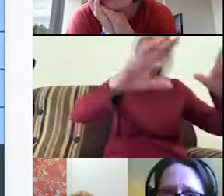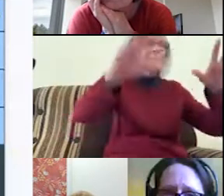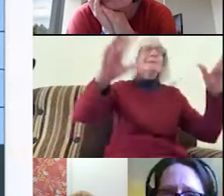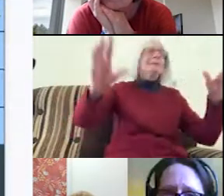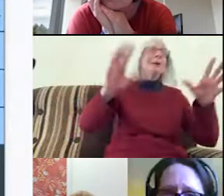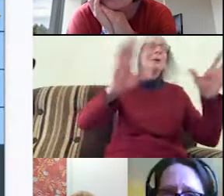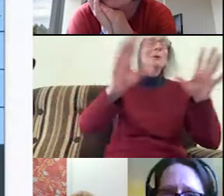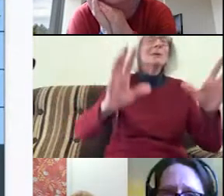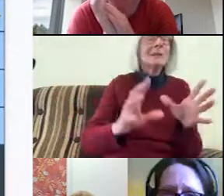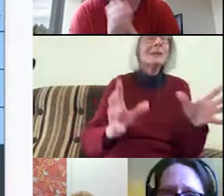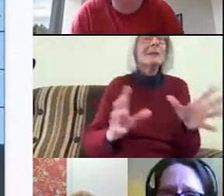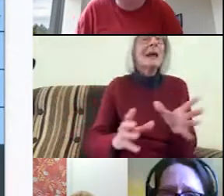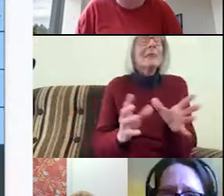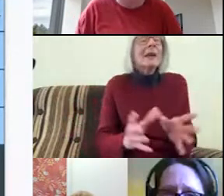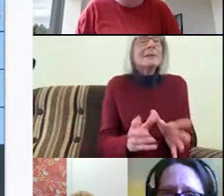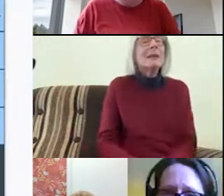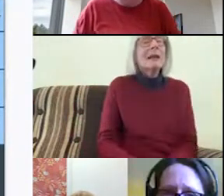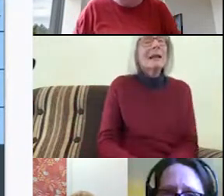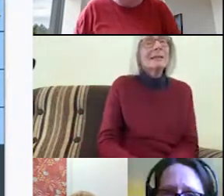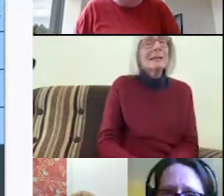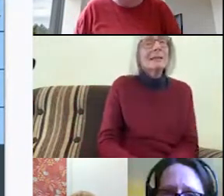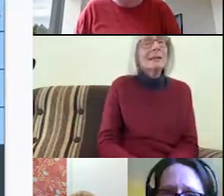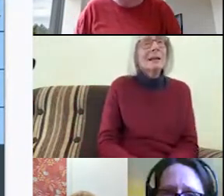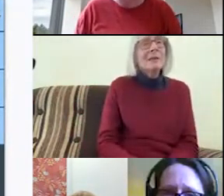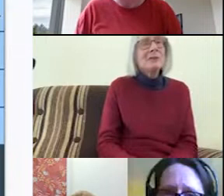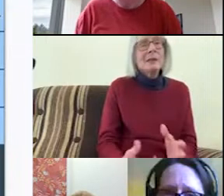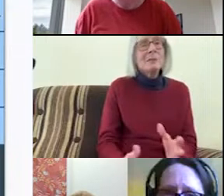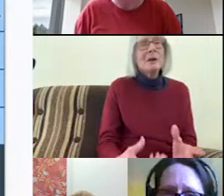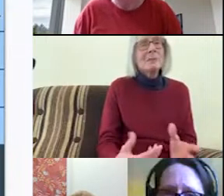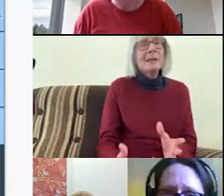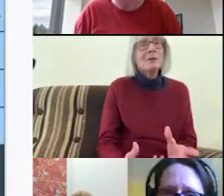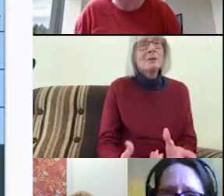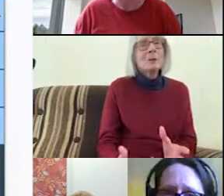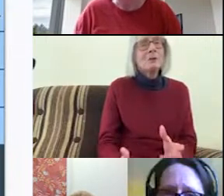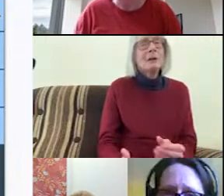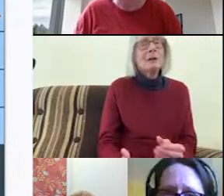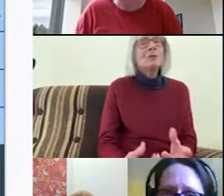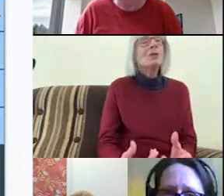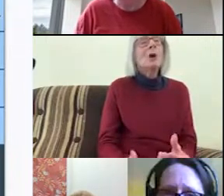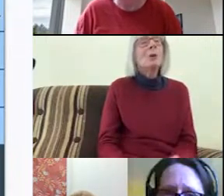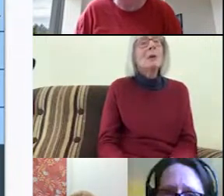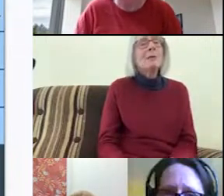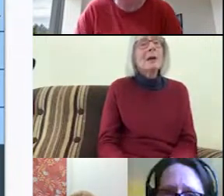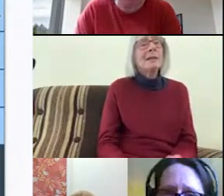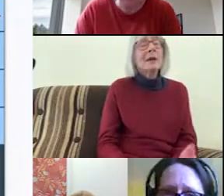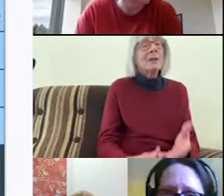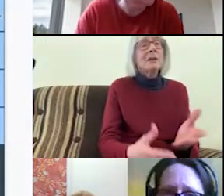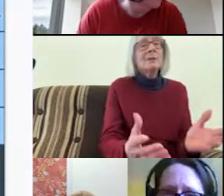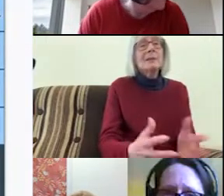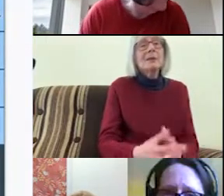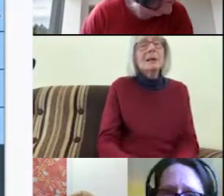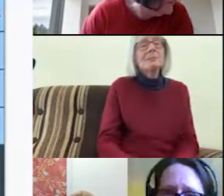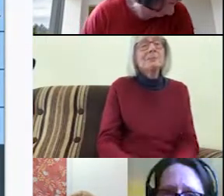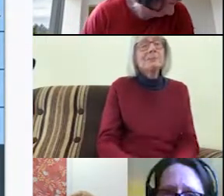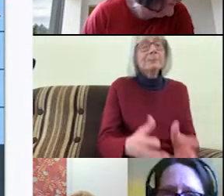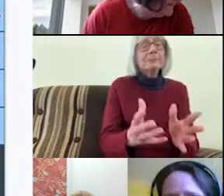my walker, and, you know, all different things. That's the reality that you sometimes have to sort of just go with. And I think you'll